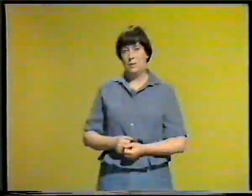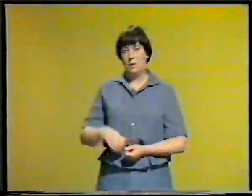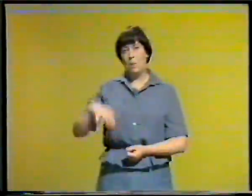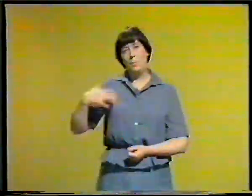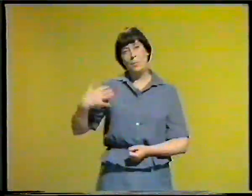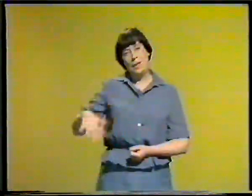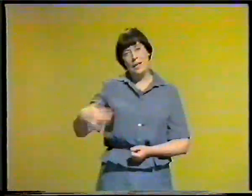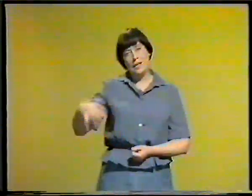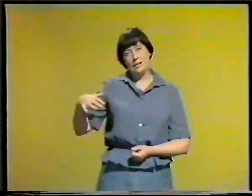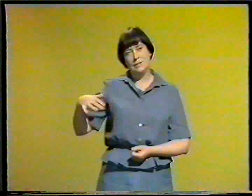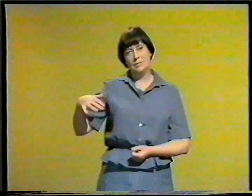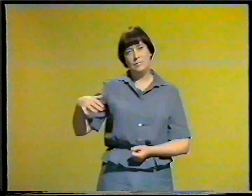Pain.